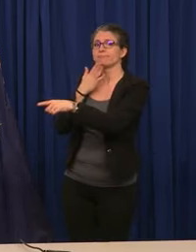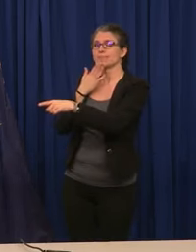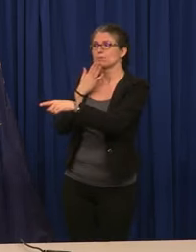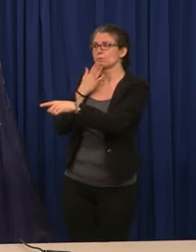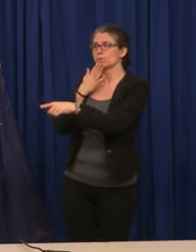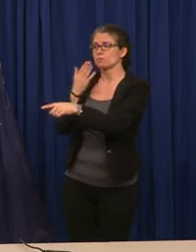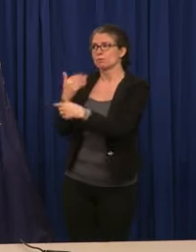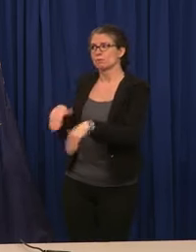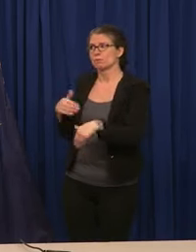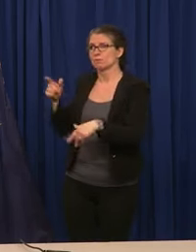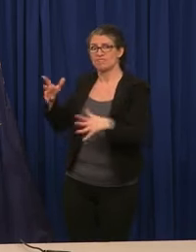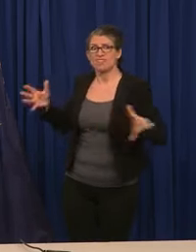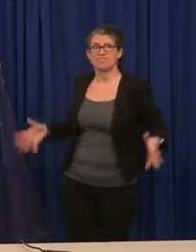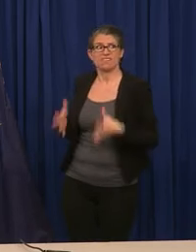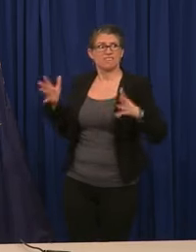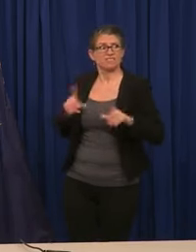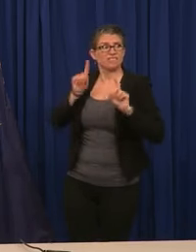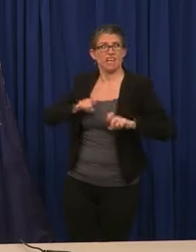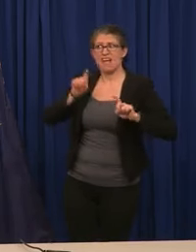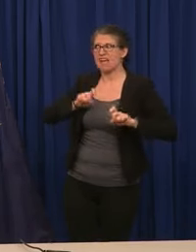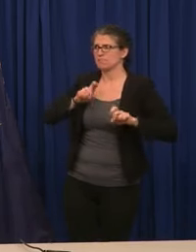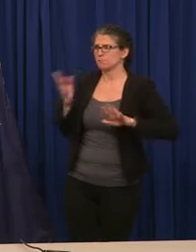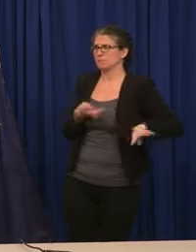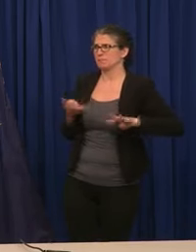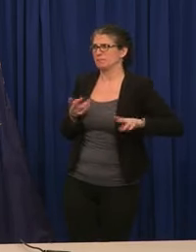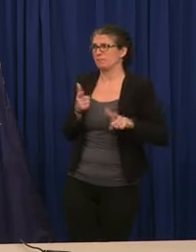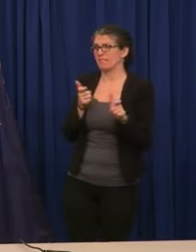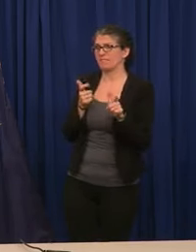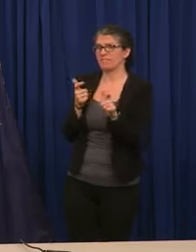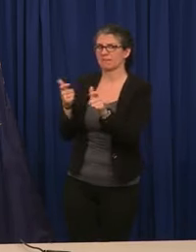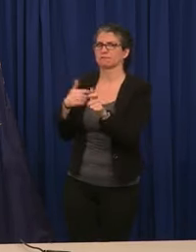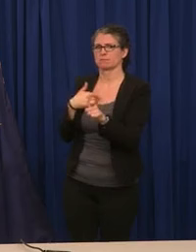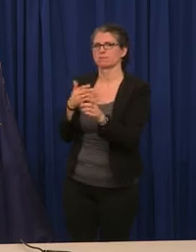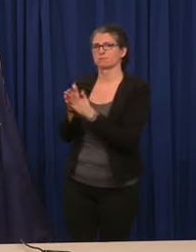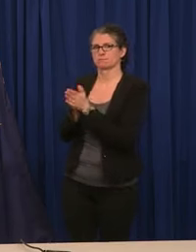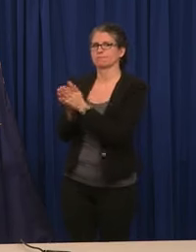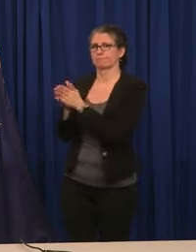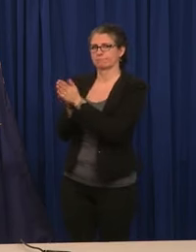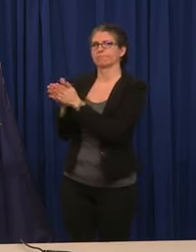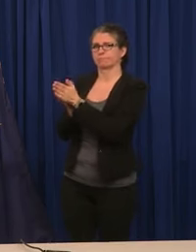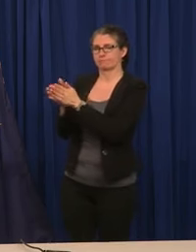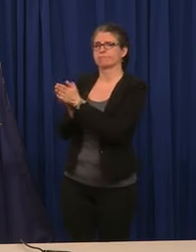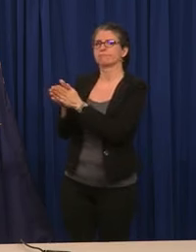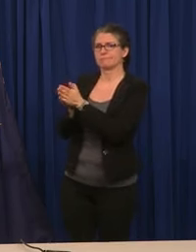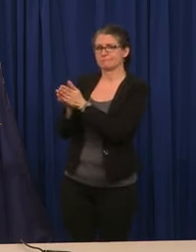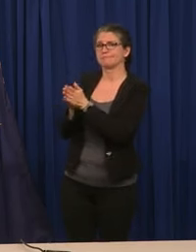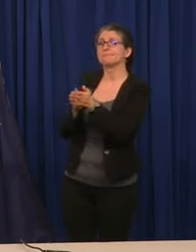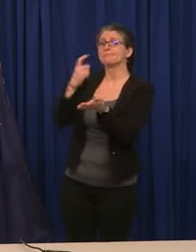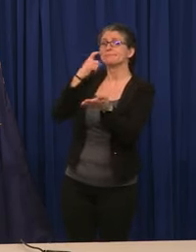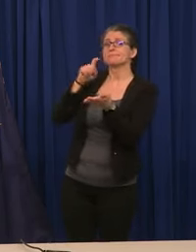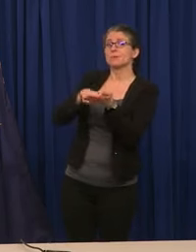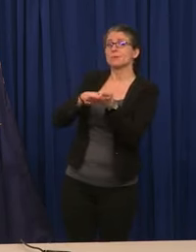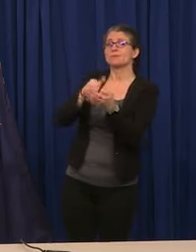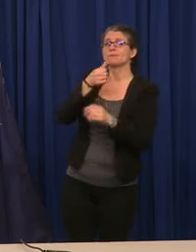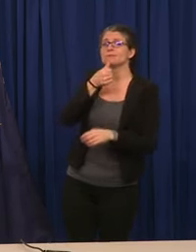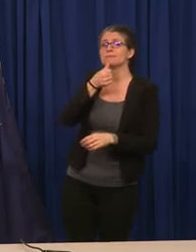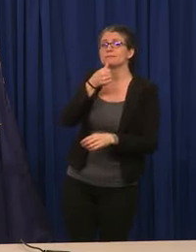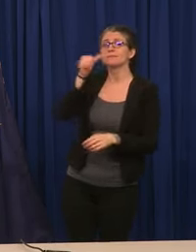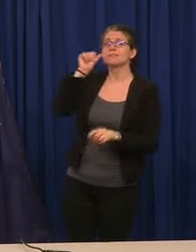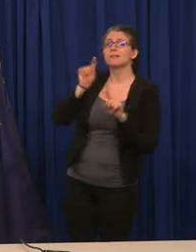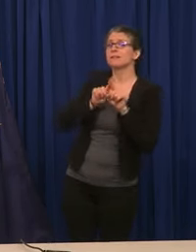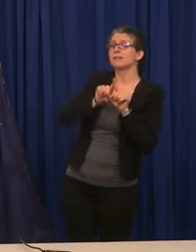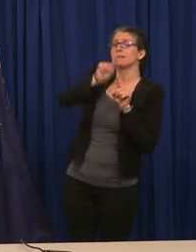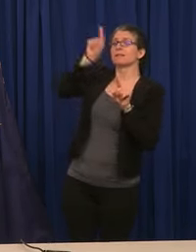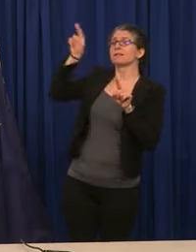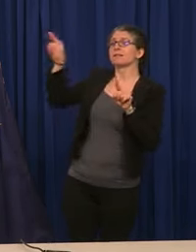today. But specifically, I noticed yesterday, I believe it was, Governor Grisham in New Mexico basically